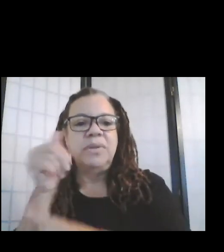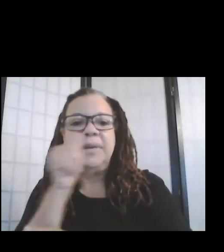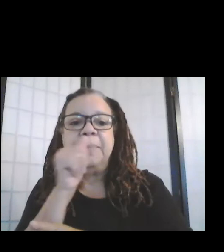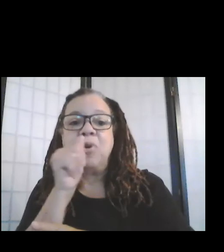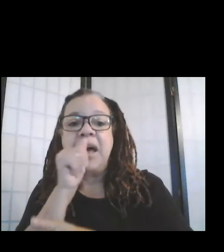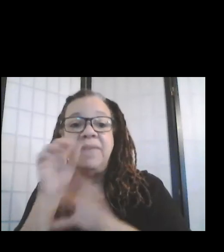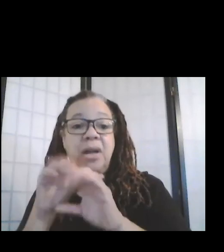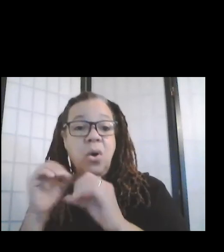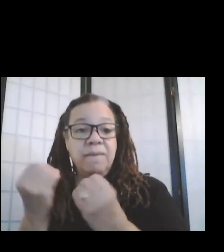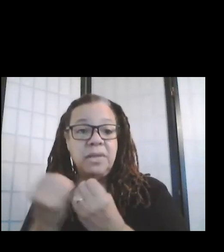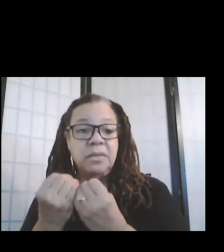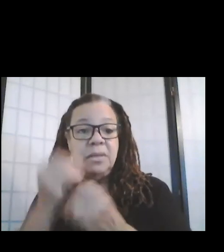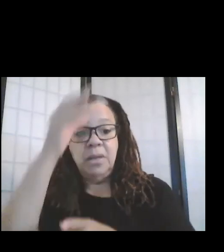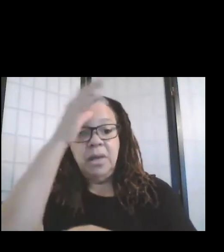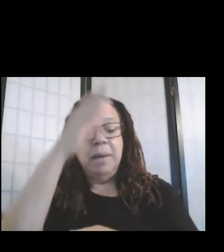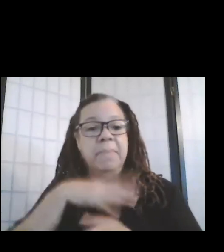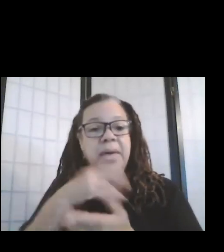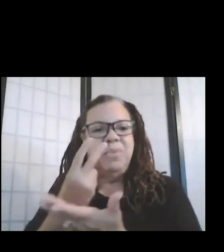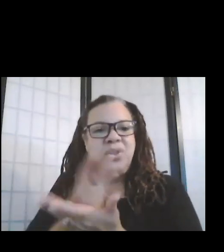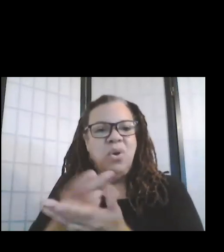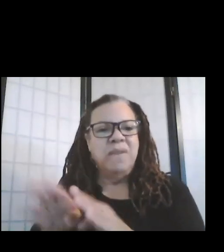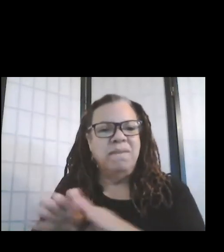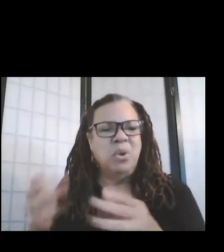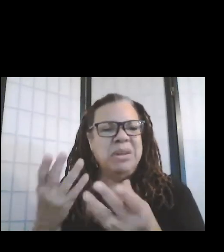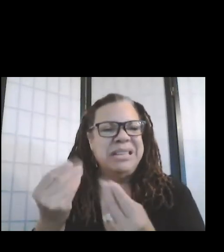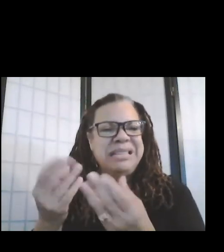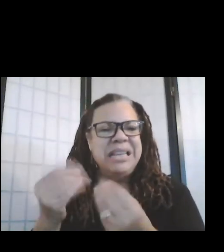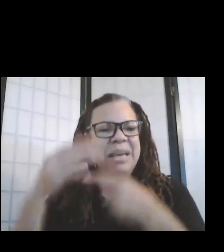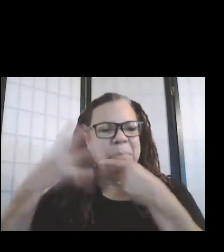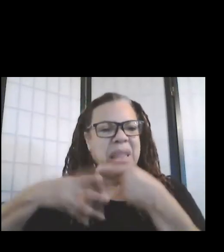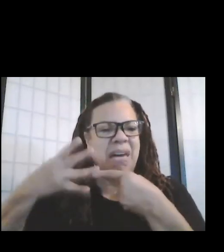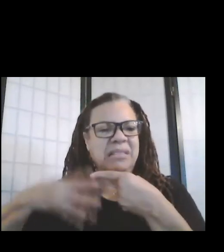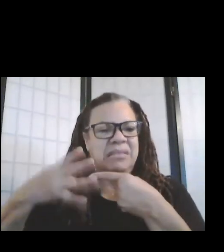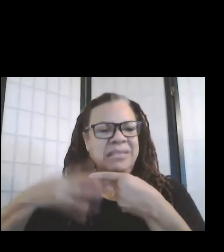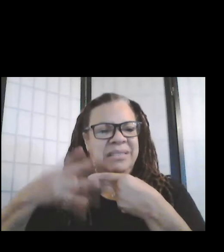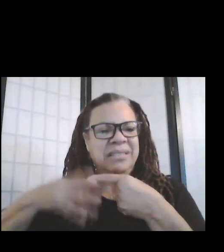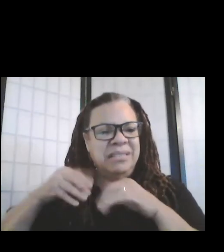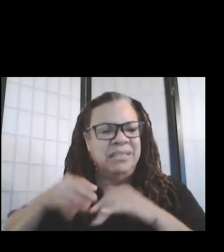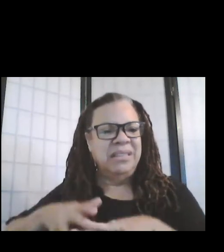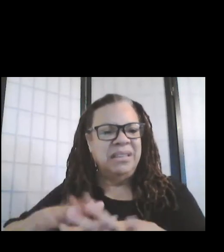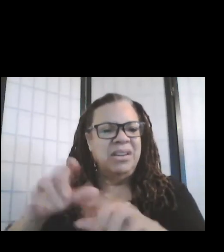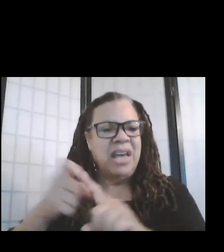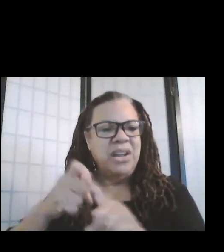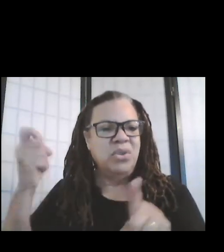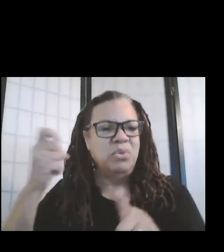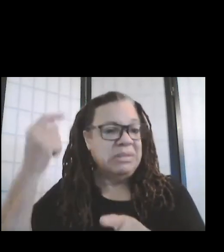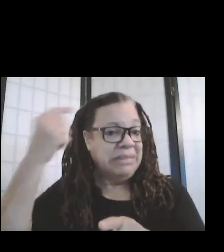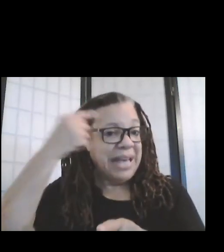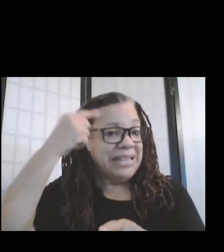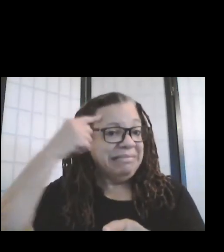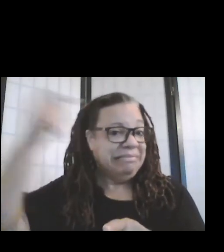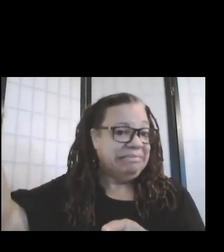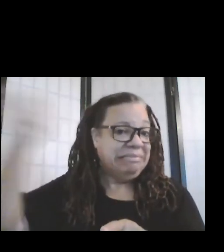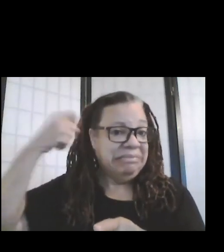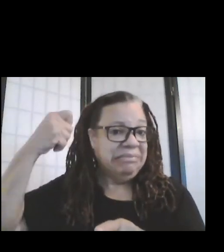office. A man lay on the floor in a sticky pool of blood that had run out of a huge gash in the side of his head